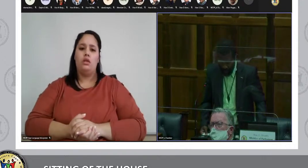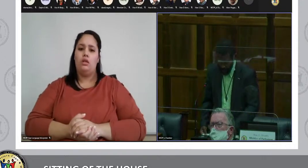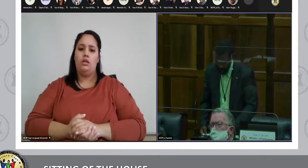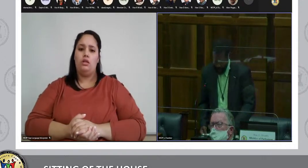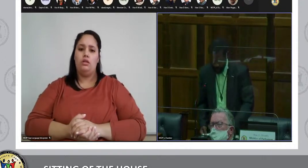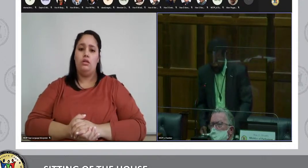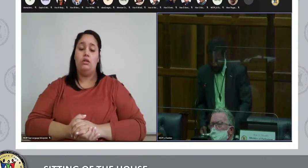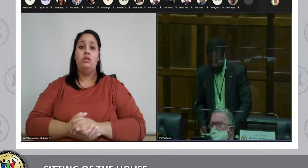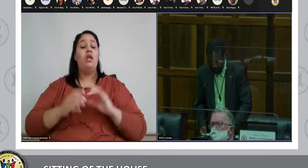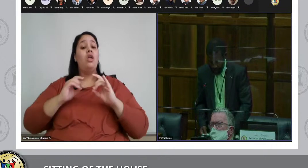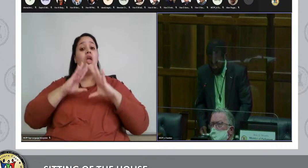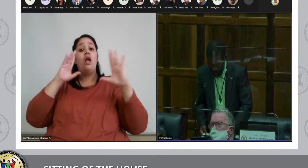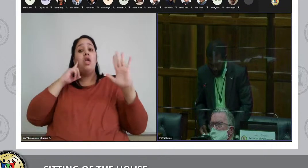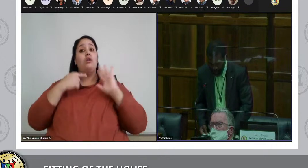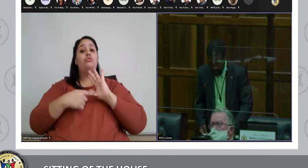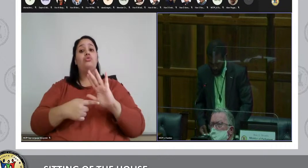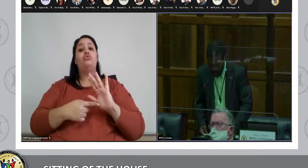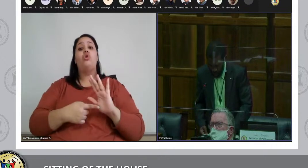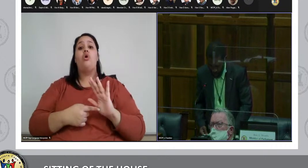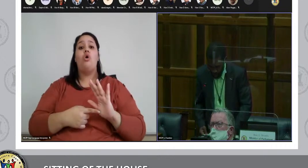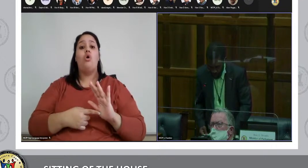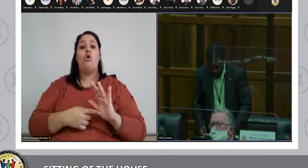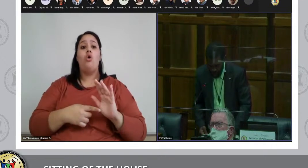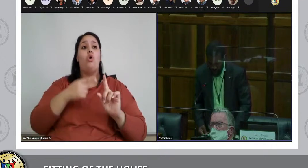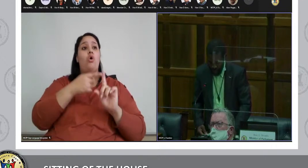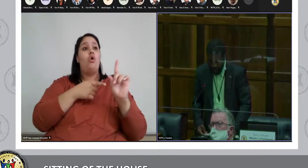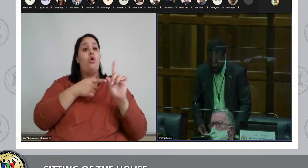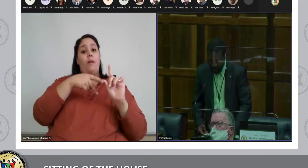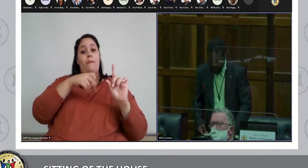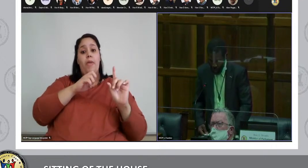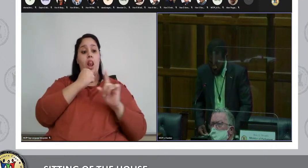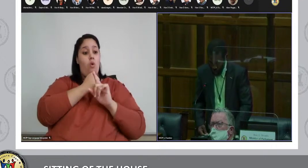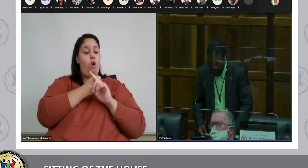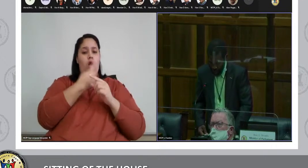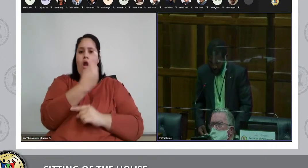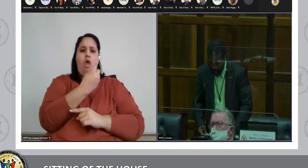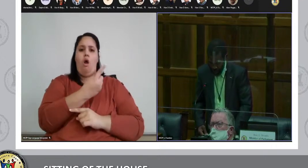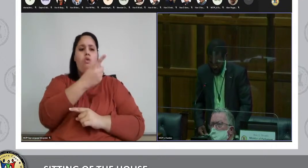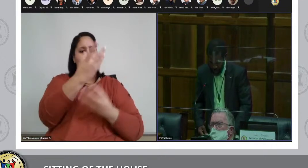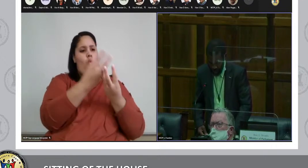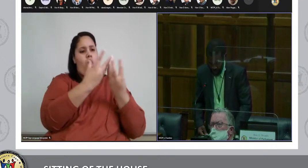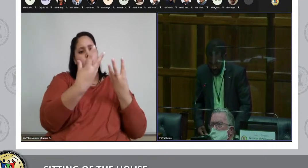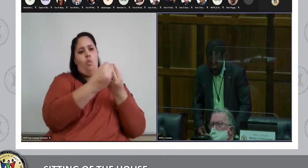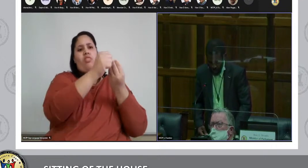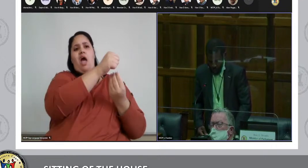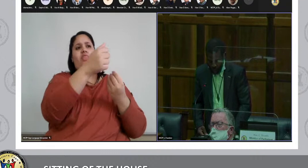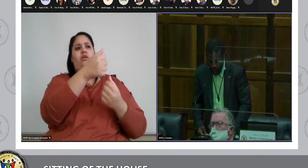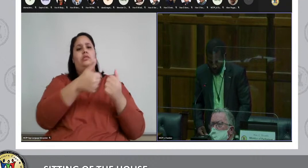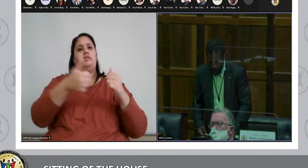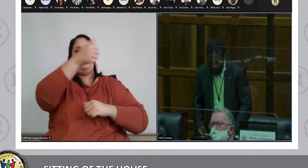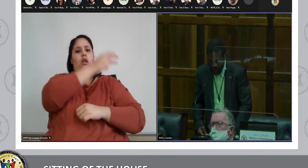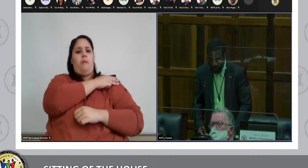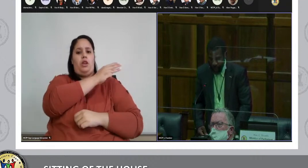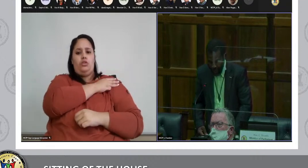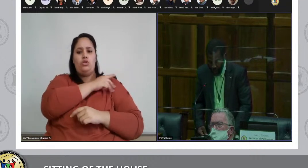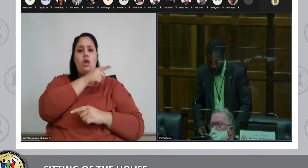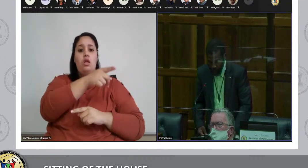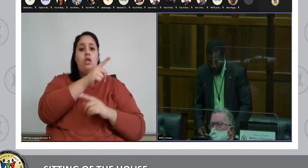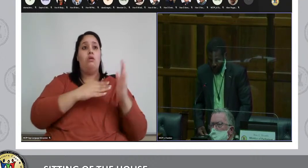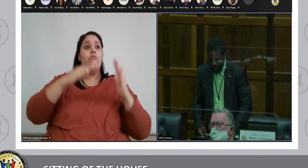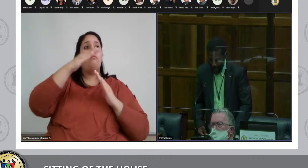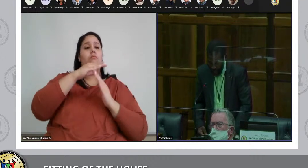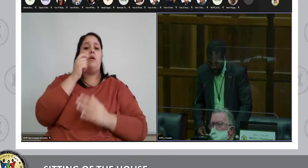clear, therefore, that, Mr. Speaker, that Mr. Payne is not working alone. He is in cahoots with other senior managers who are predominantly